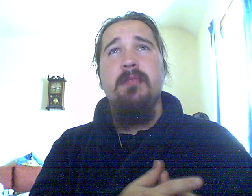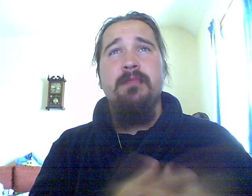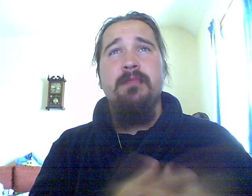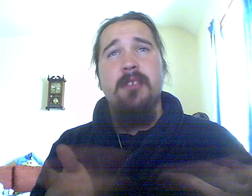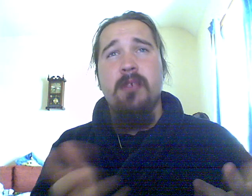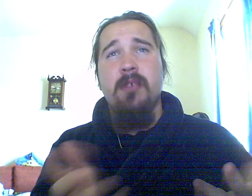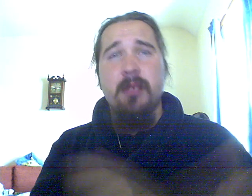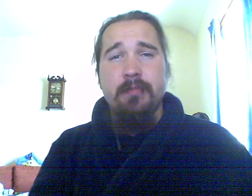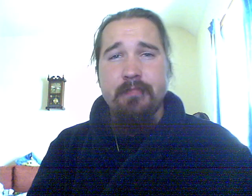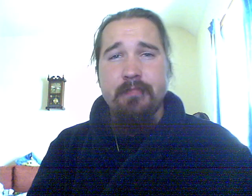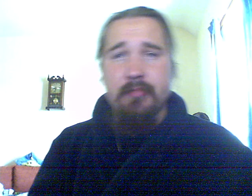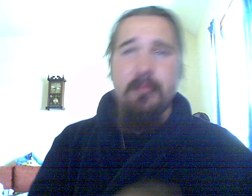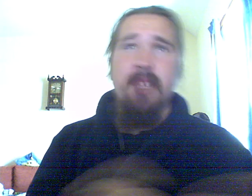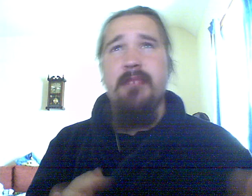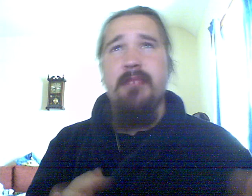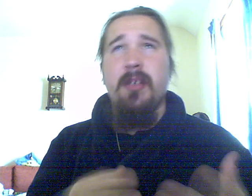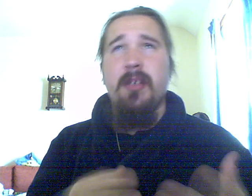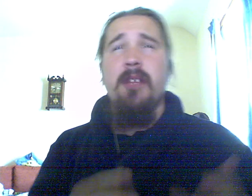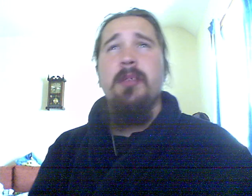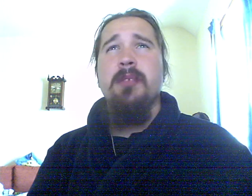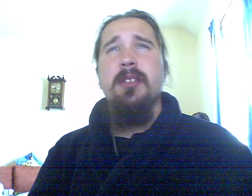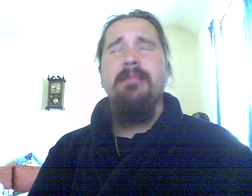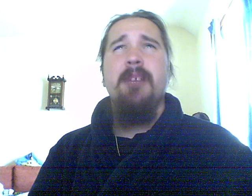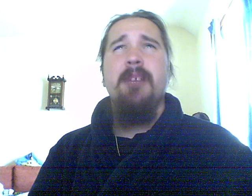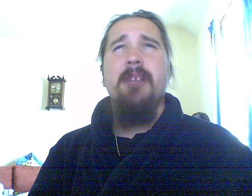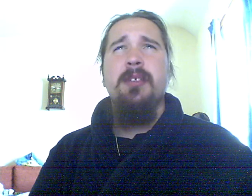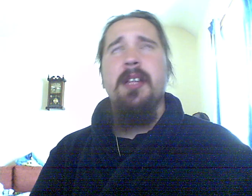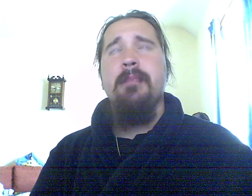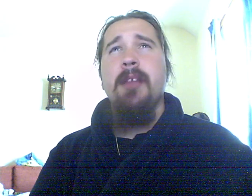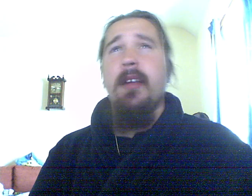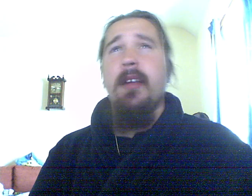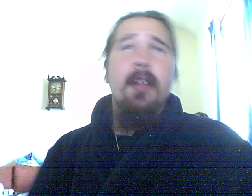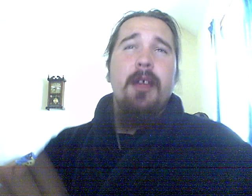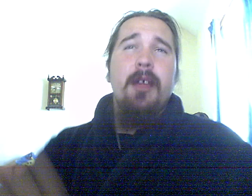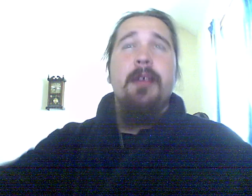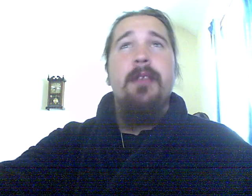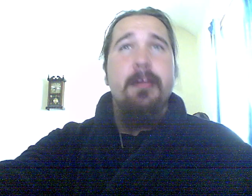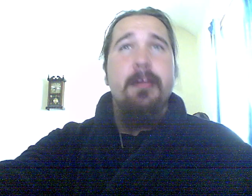for a rom-com. Well, I quite like rom-com, so I would say that. Anyway, have fun.